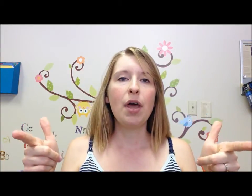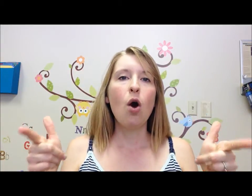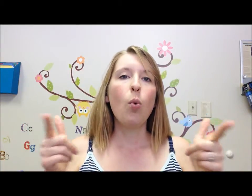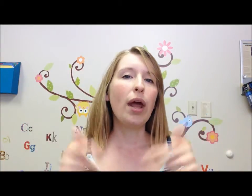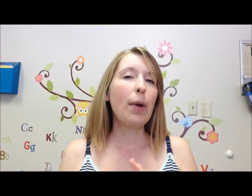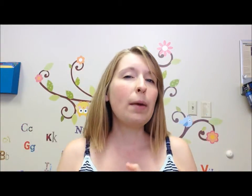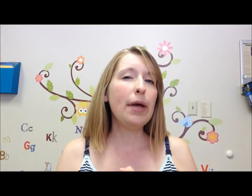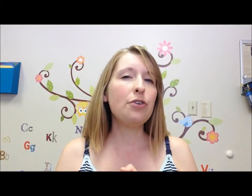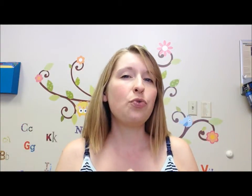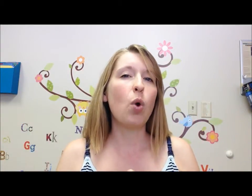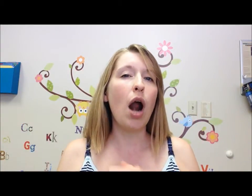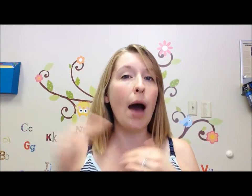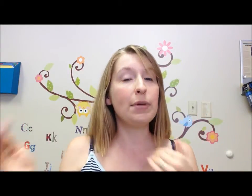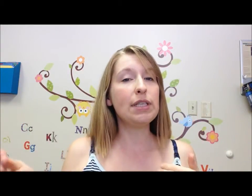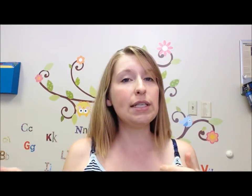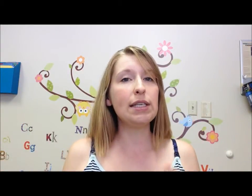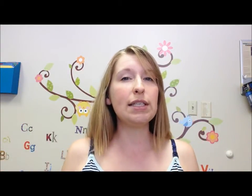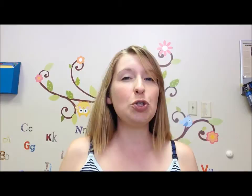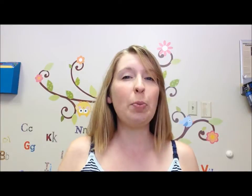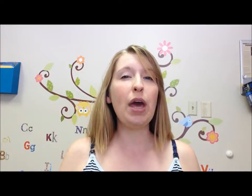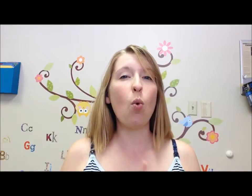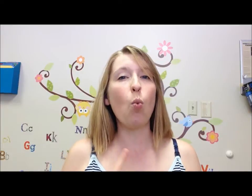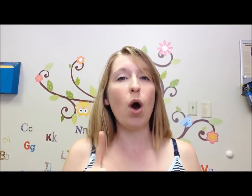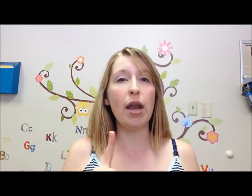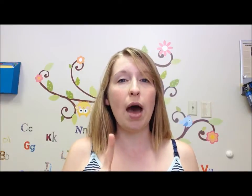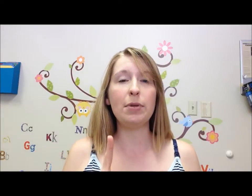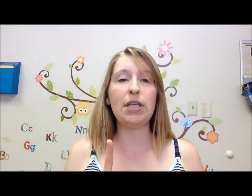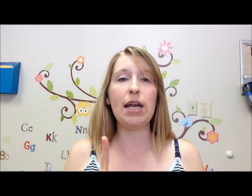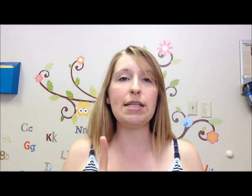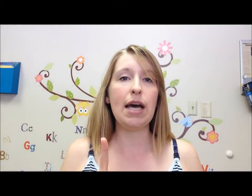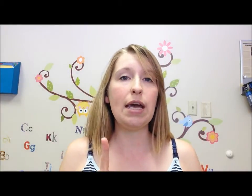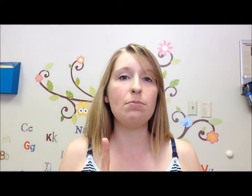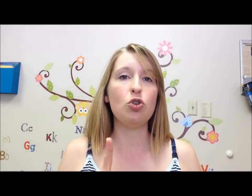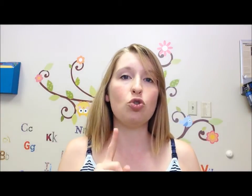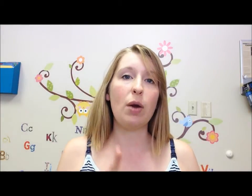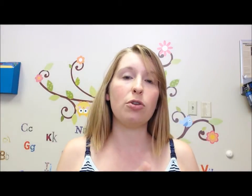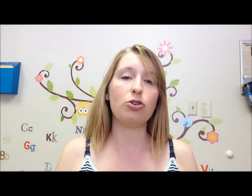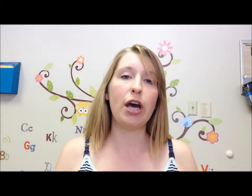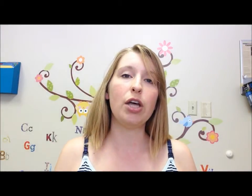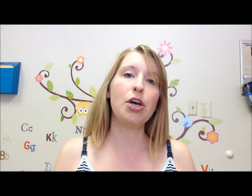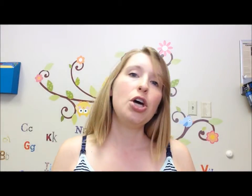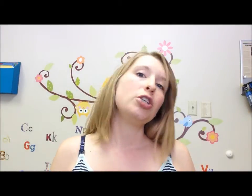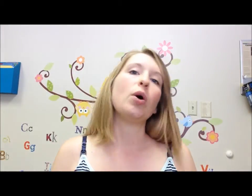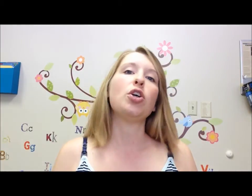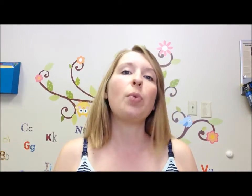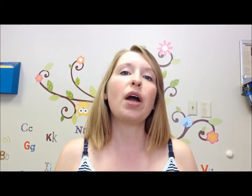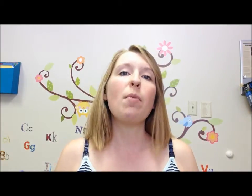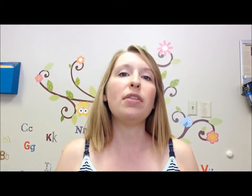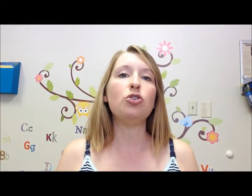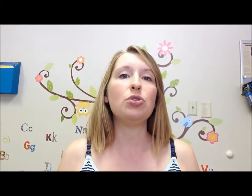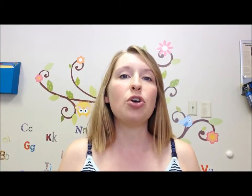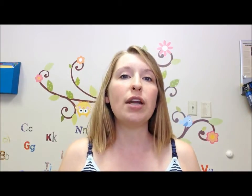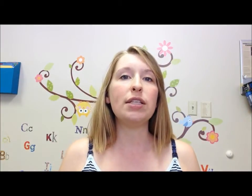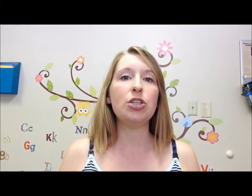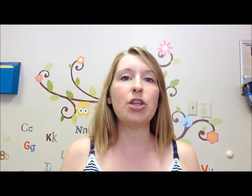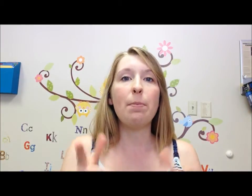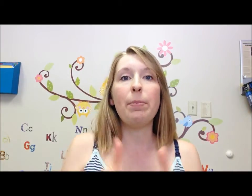What I recommend for opposites is that you pick one opposite at a time to try with your child. So I don't recommend that you try to teach them